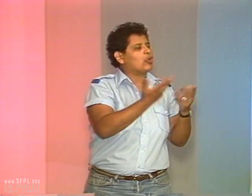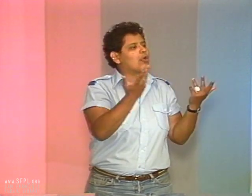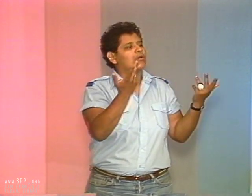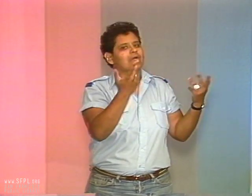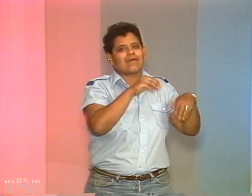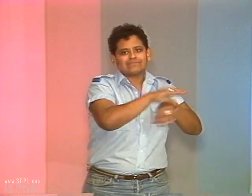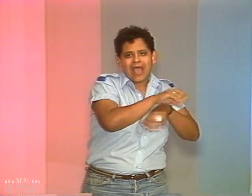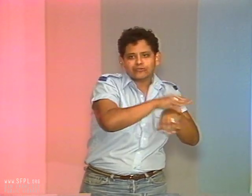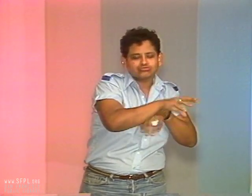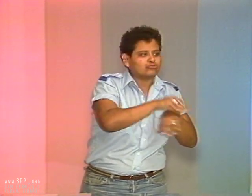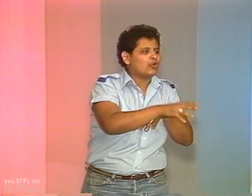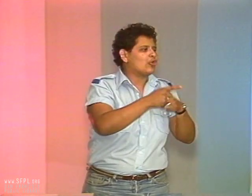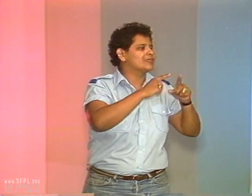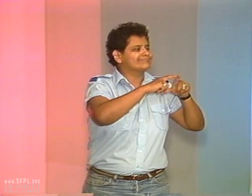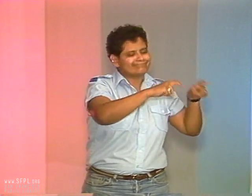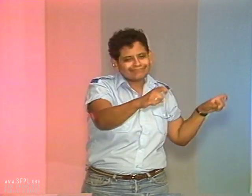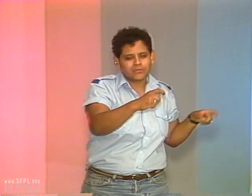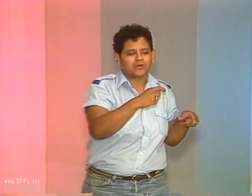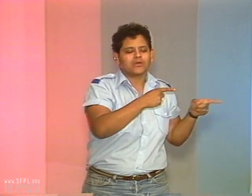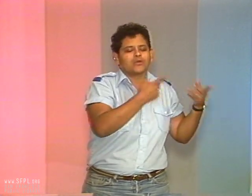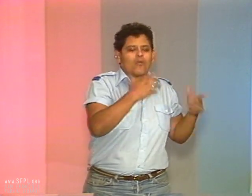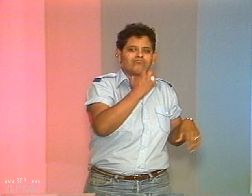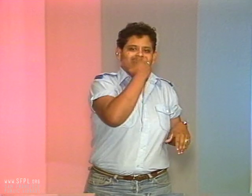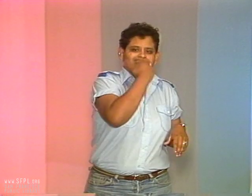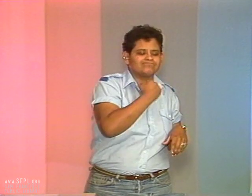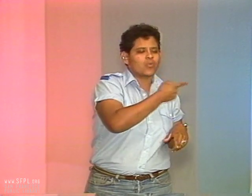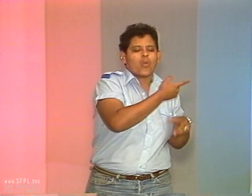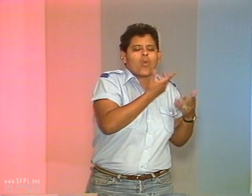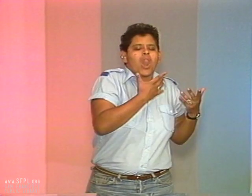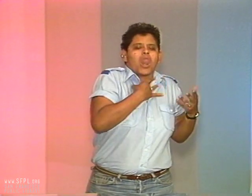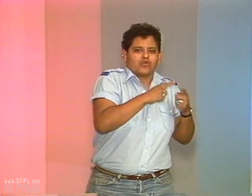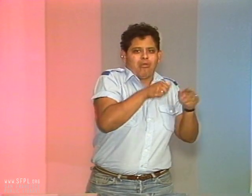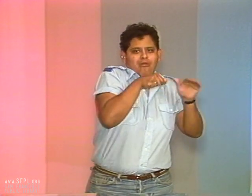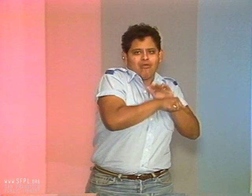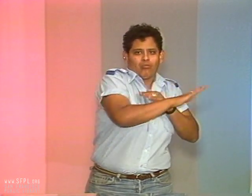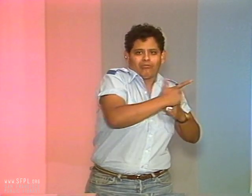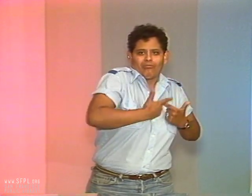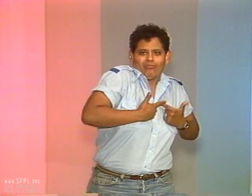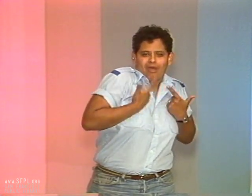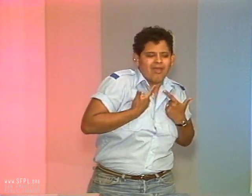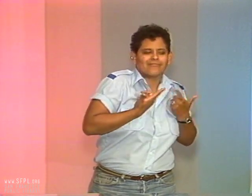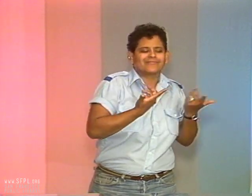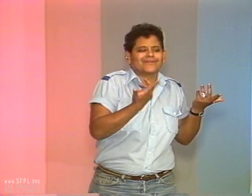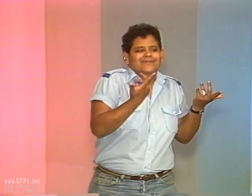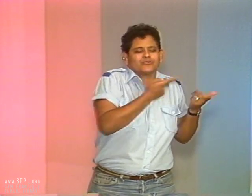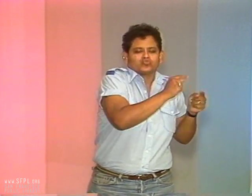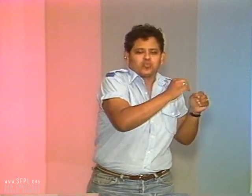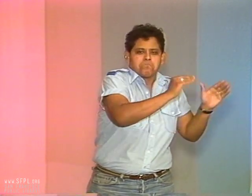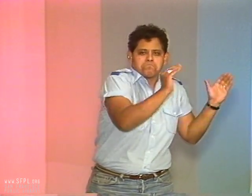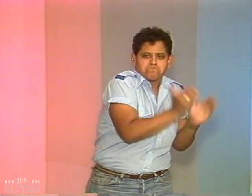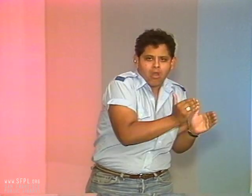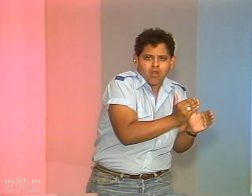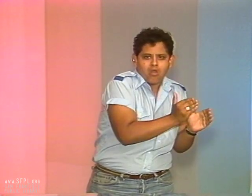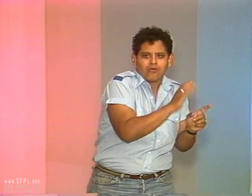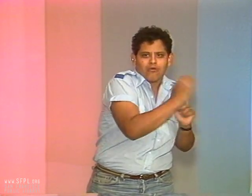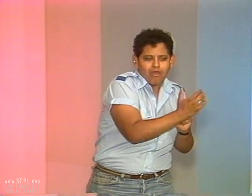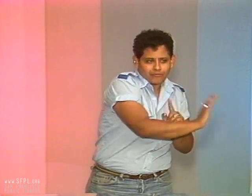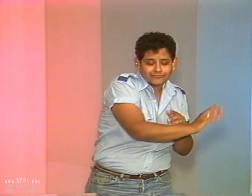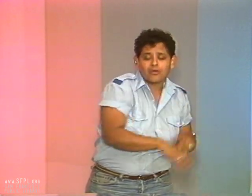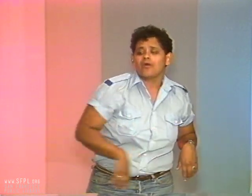order to hold on to their jobs, they try to keep that part of their lives private. but the community is too small.